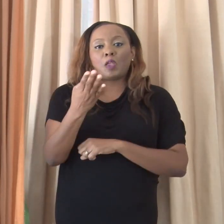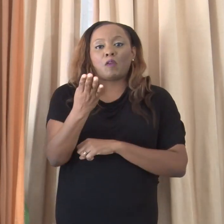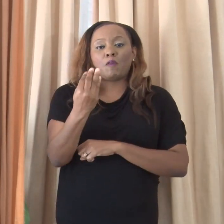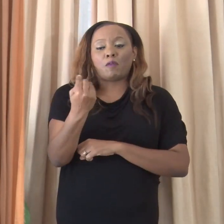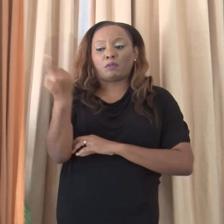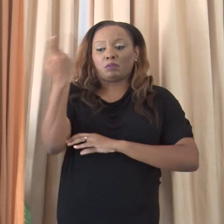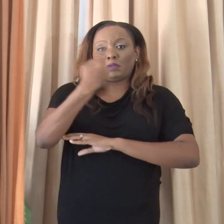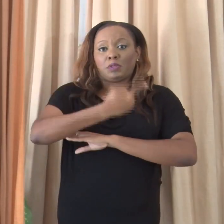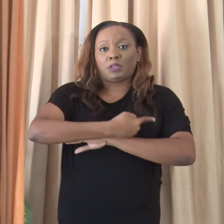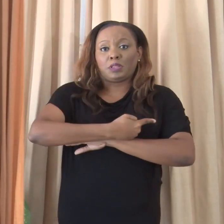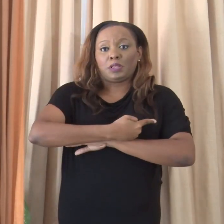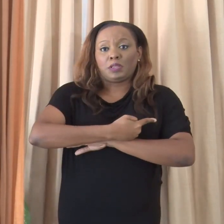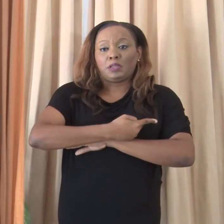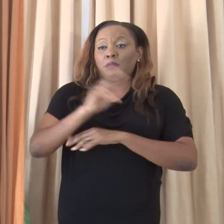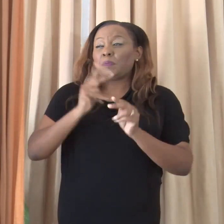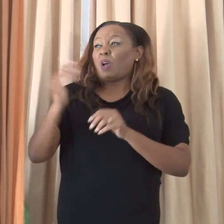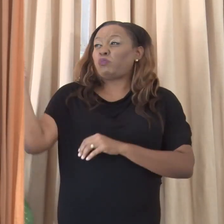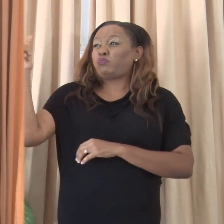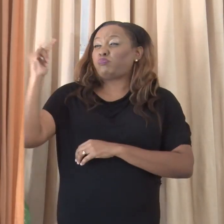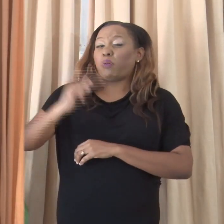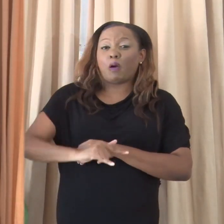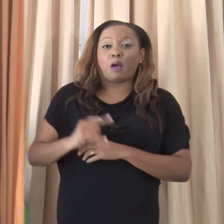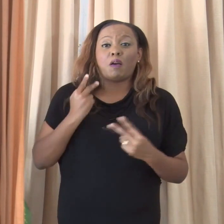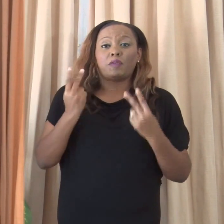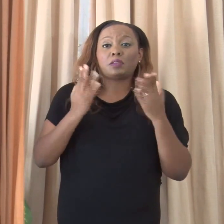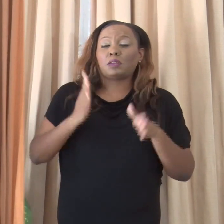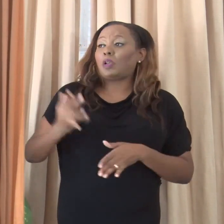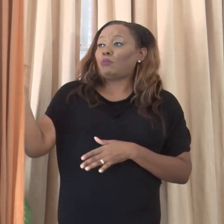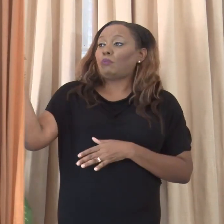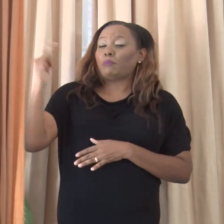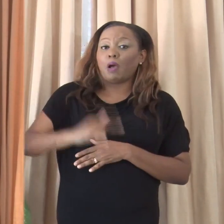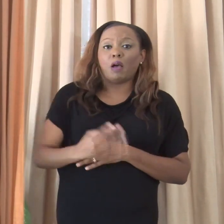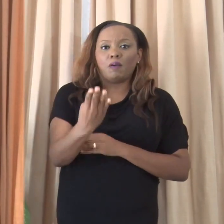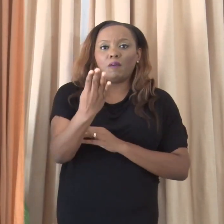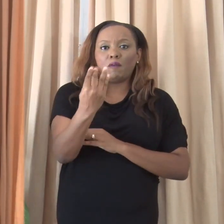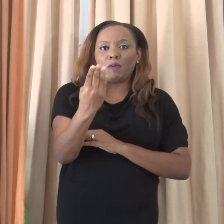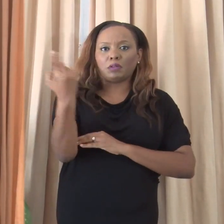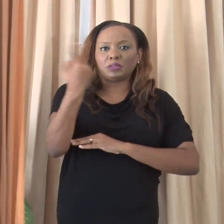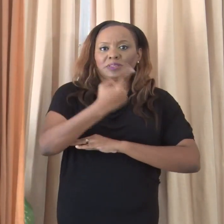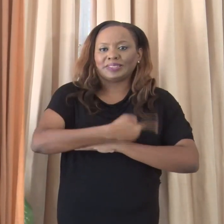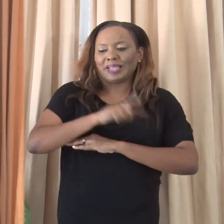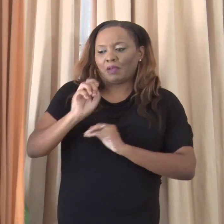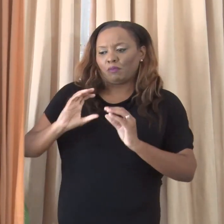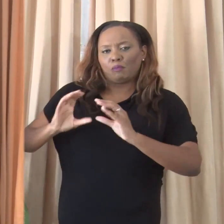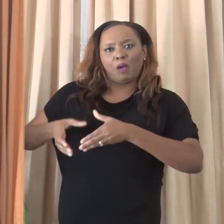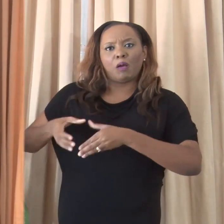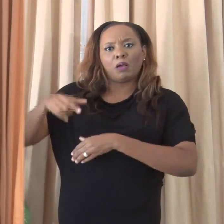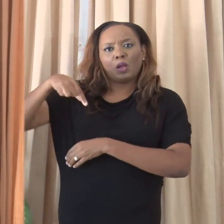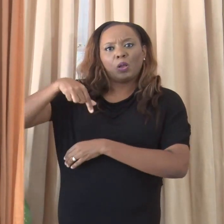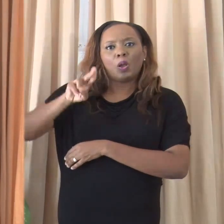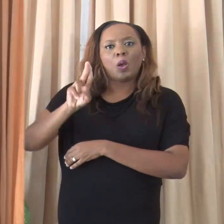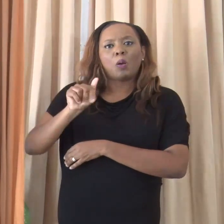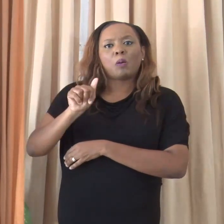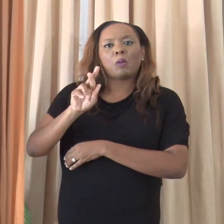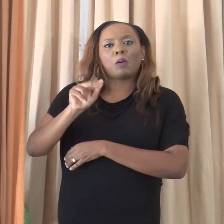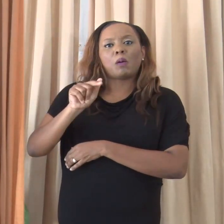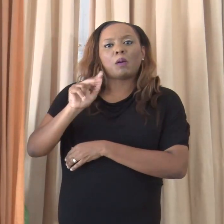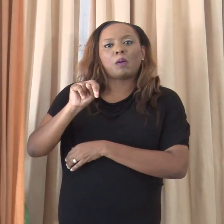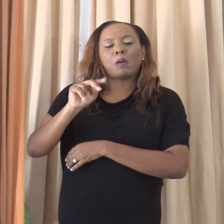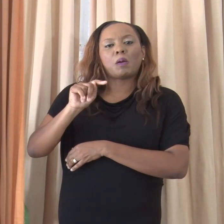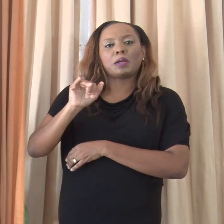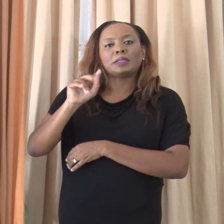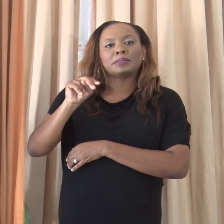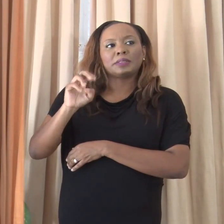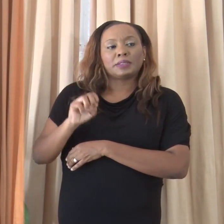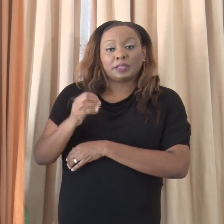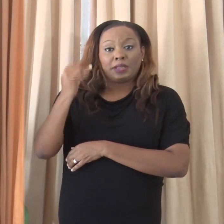of quarantine for all visitors who arrived in Barbados and whose passage began either